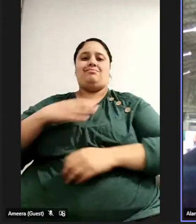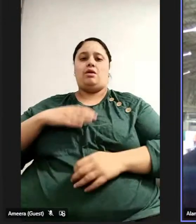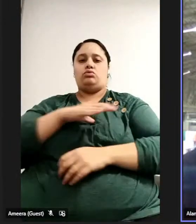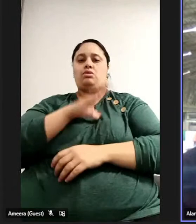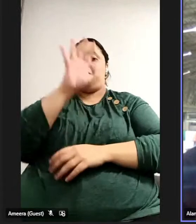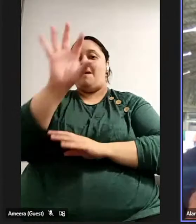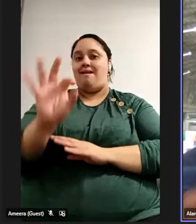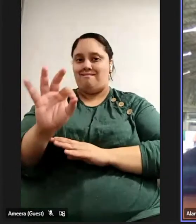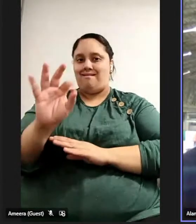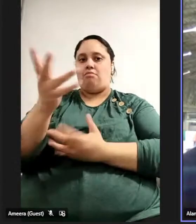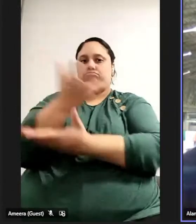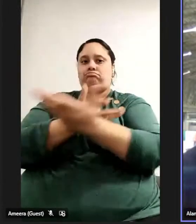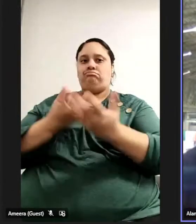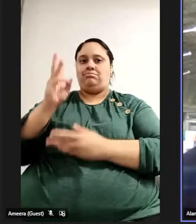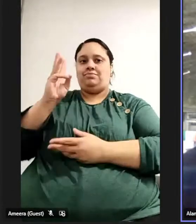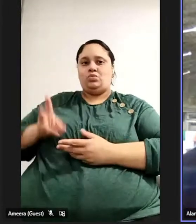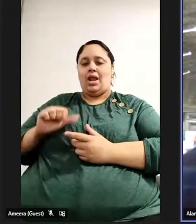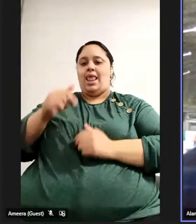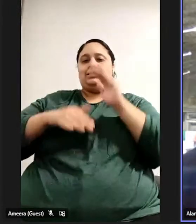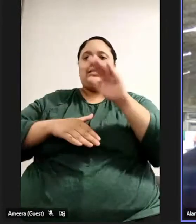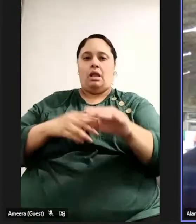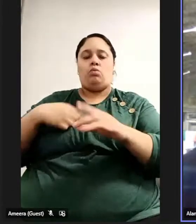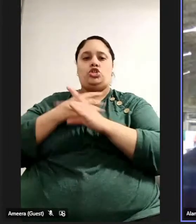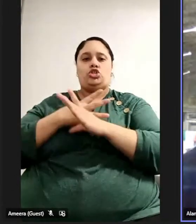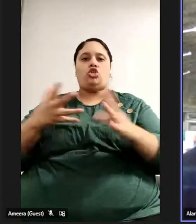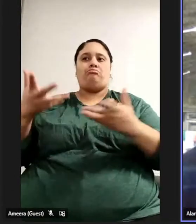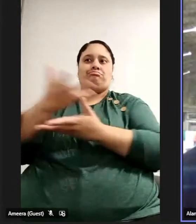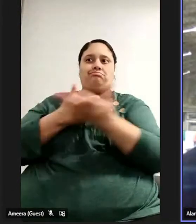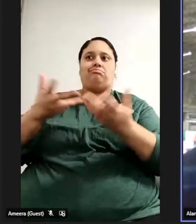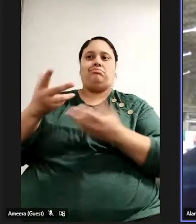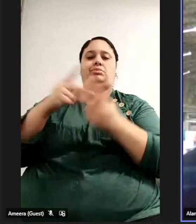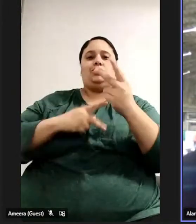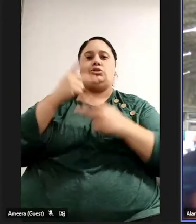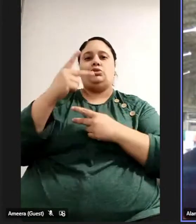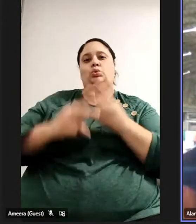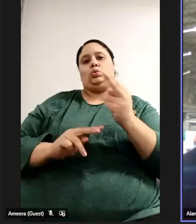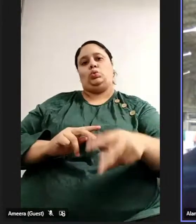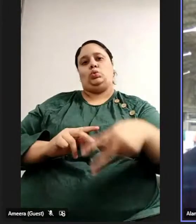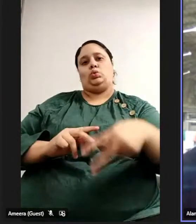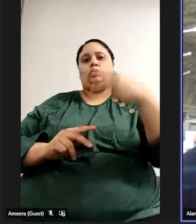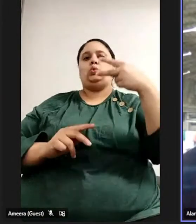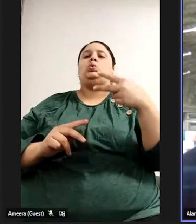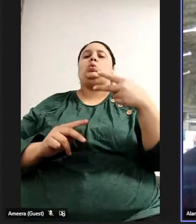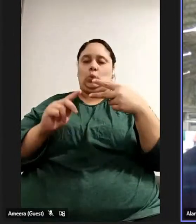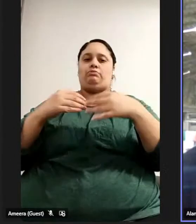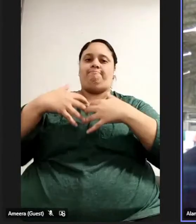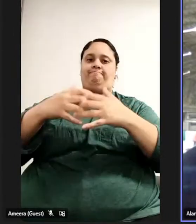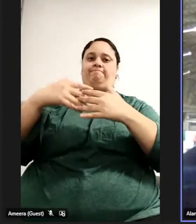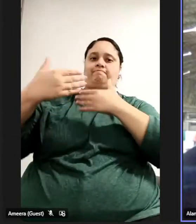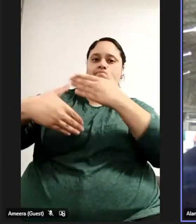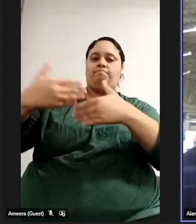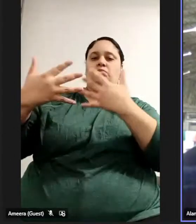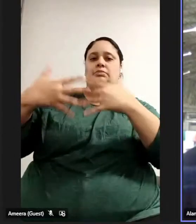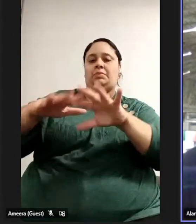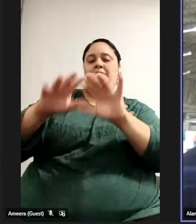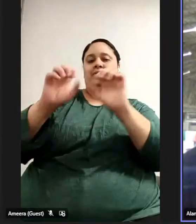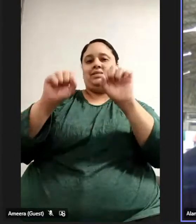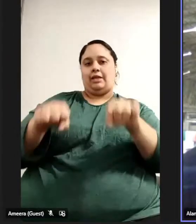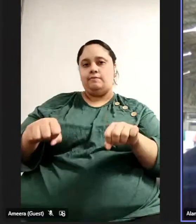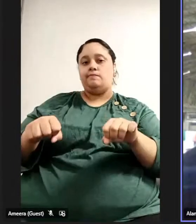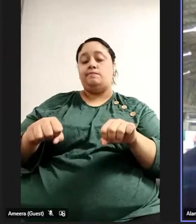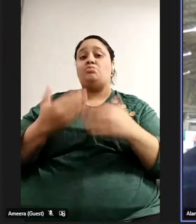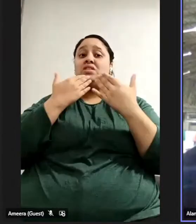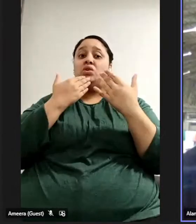of starting to put those two projects specifically into reality. But thank you once again, and